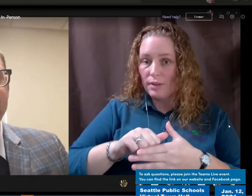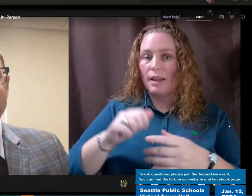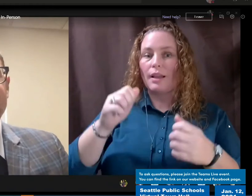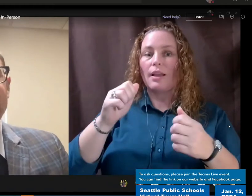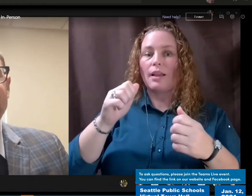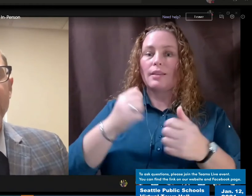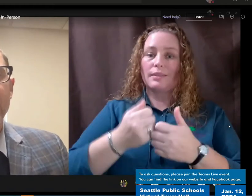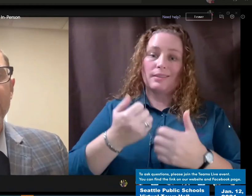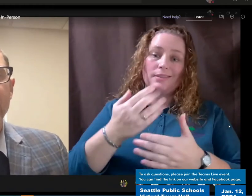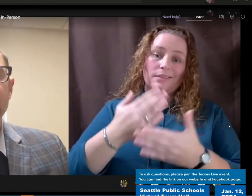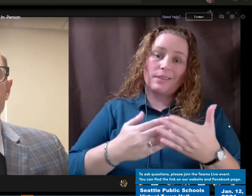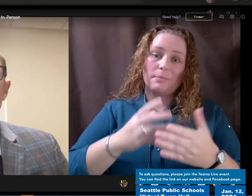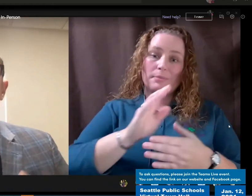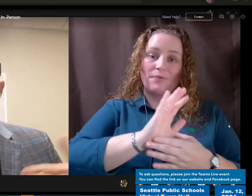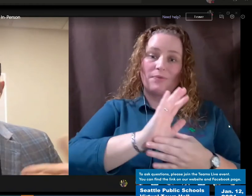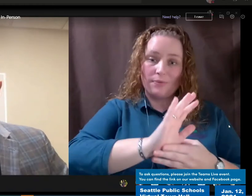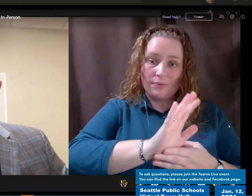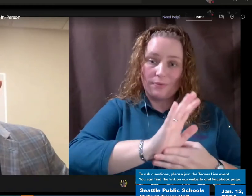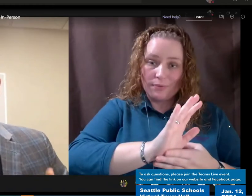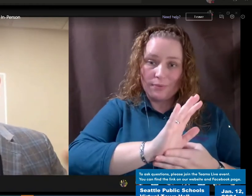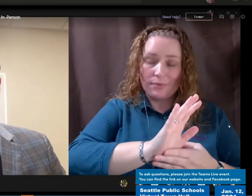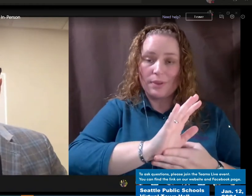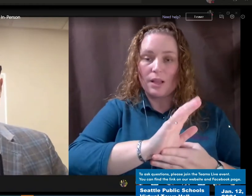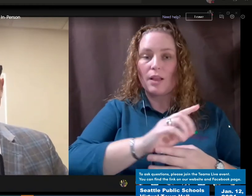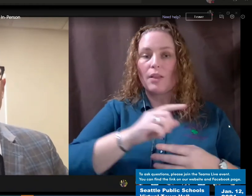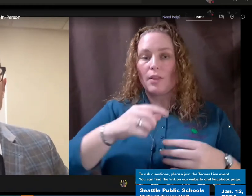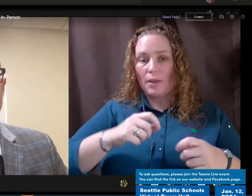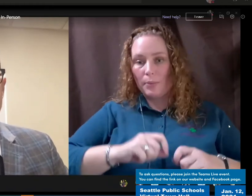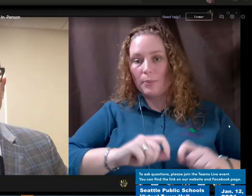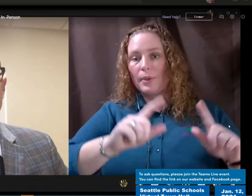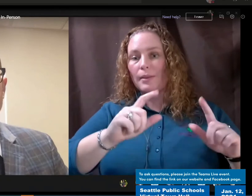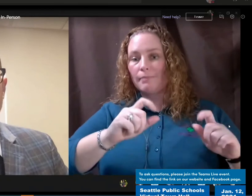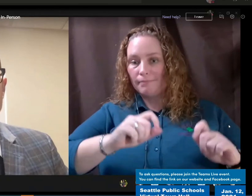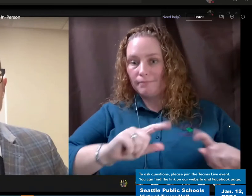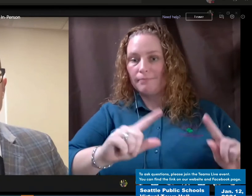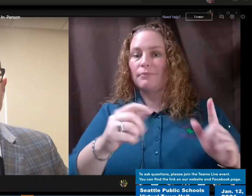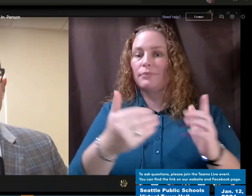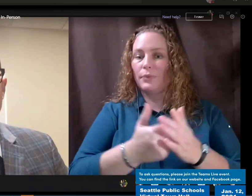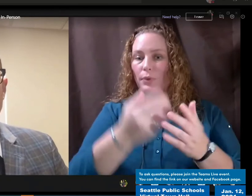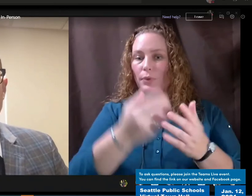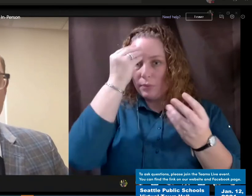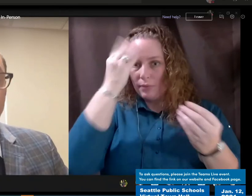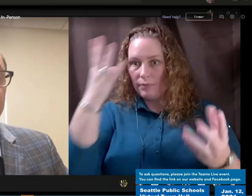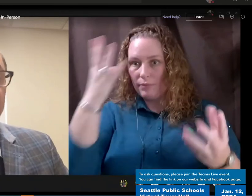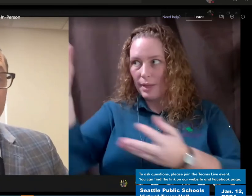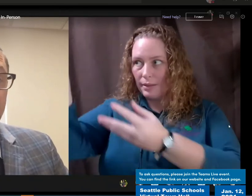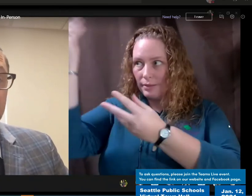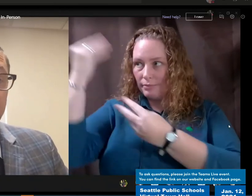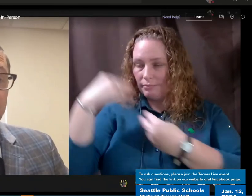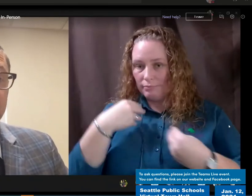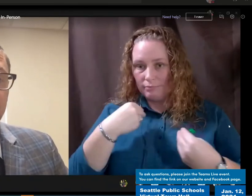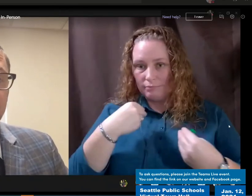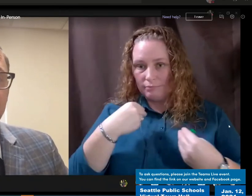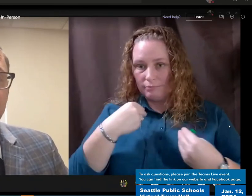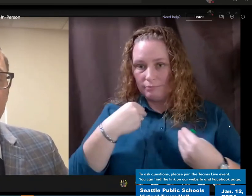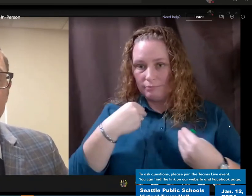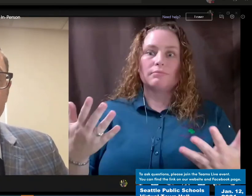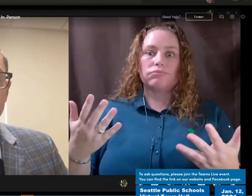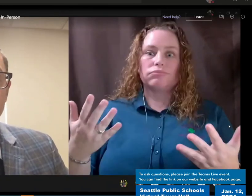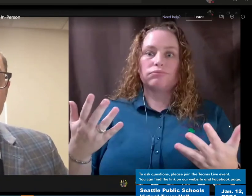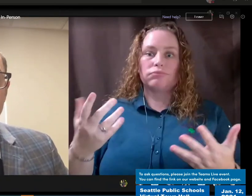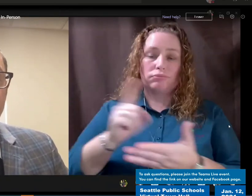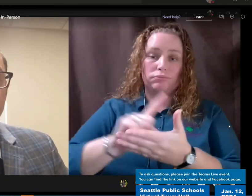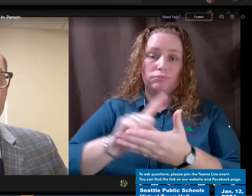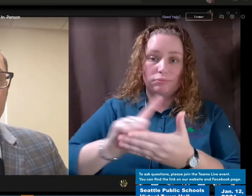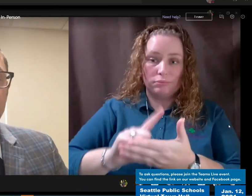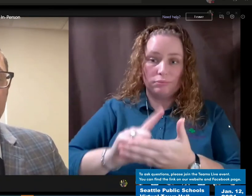videos. And then we keep updating them and pushing out additional information almost on a weekly basis so they can